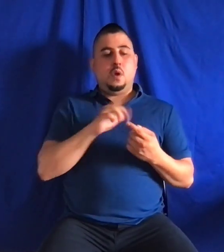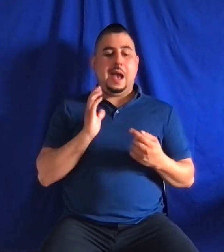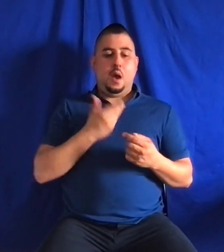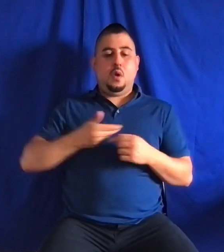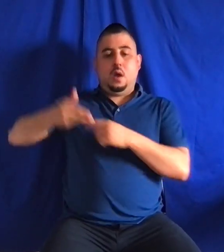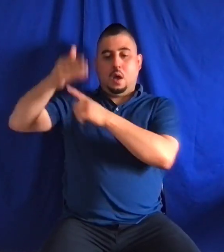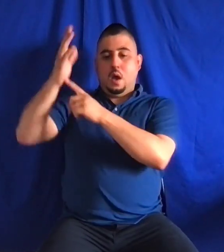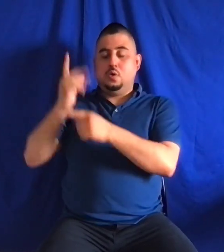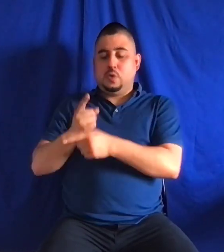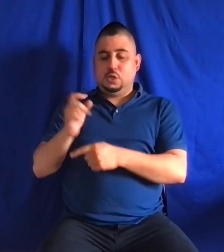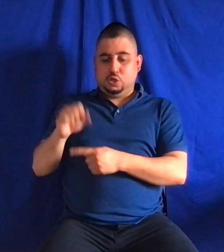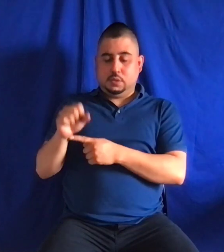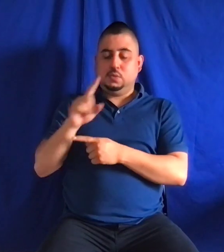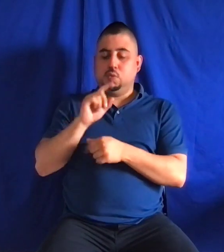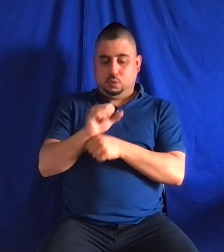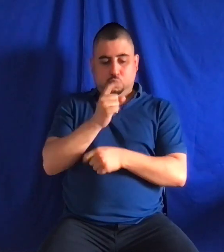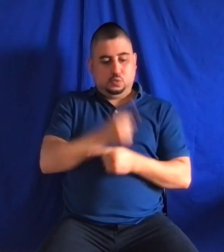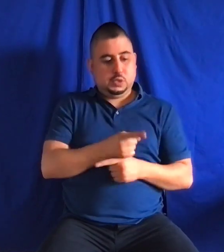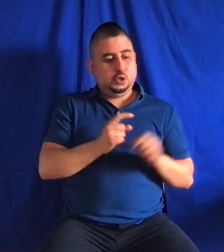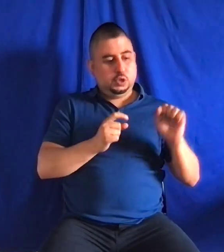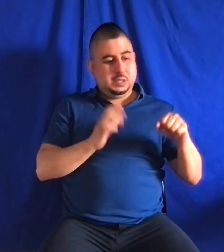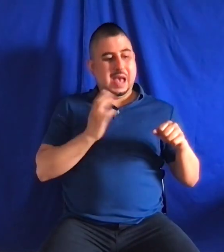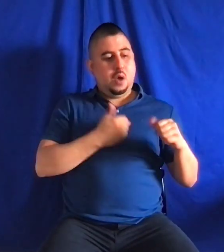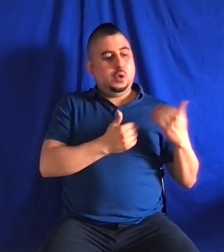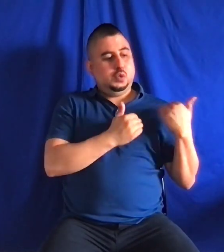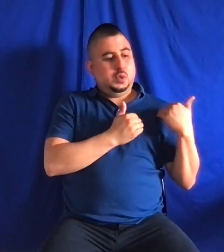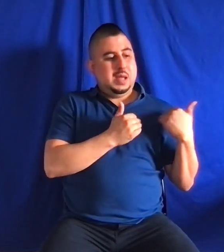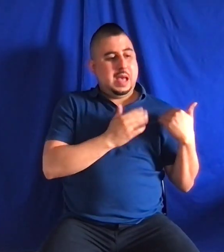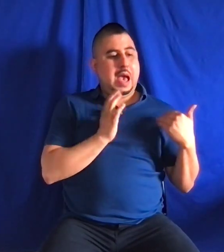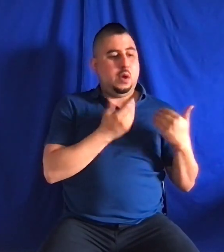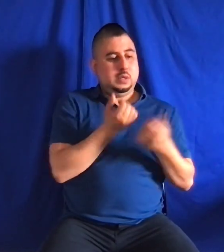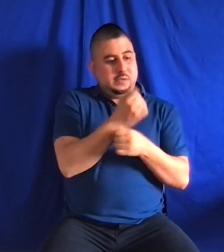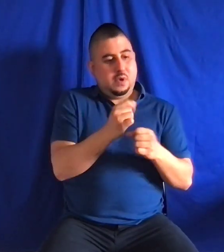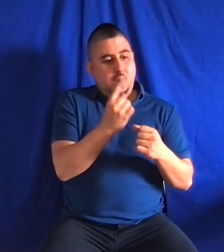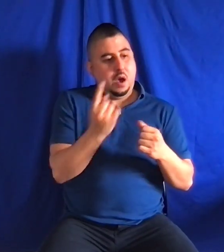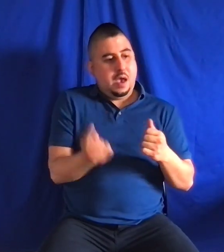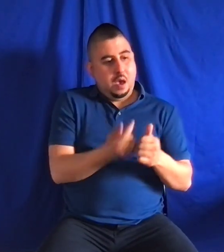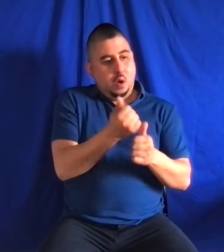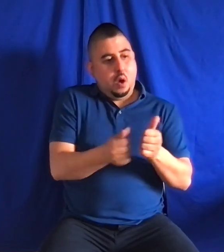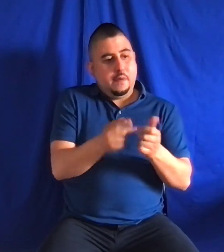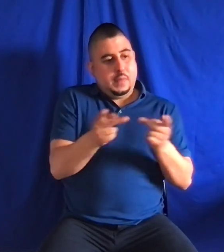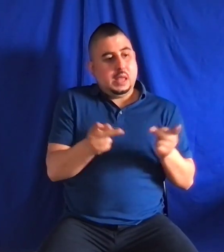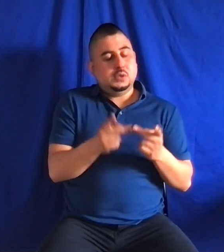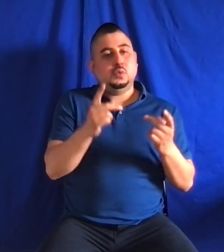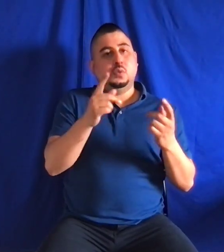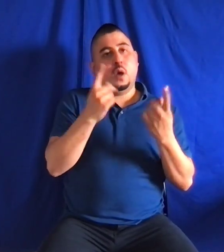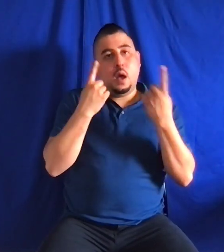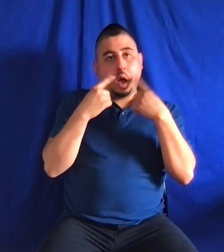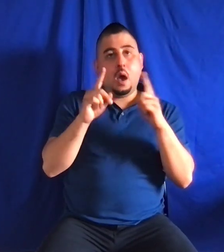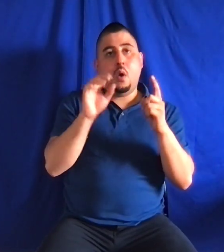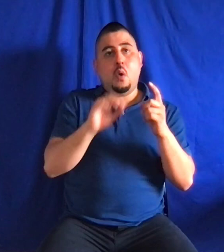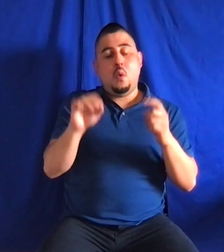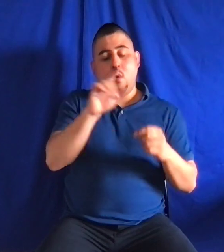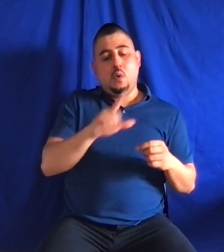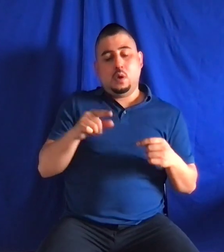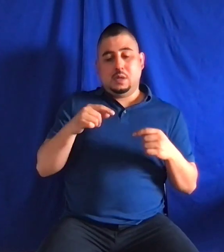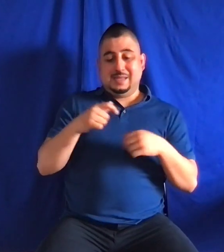and just. It is truly right and just, our duty and our salvation, at all times to acclaim you, O Lord, but in this time above all to laud you yet